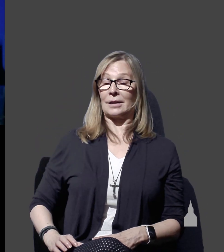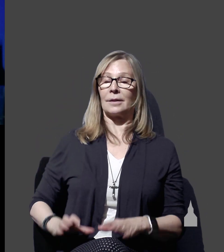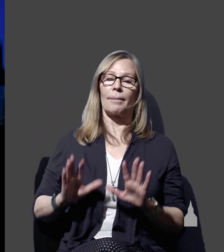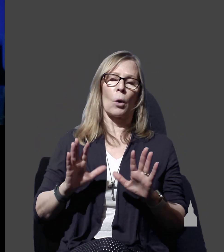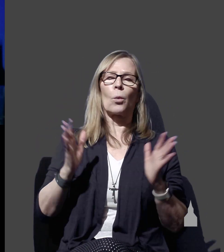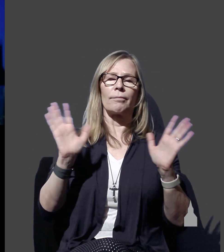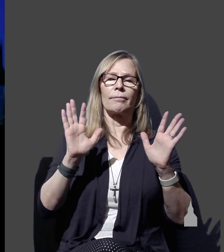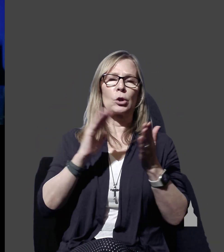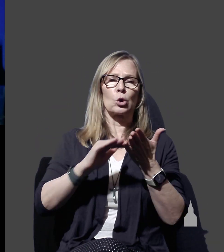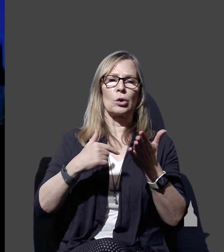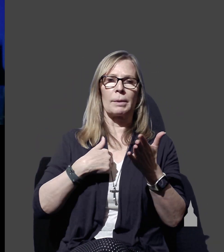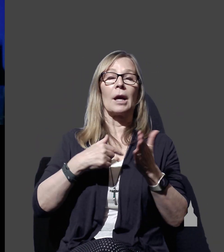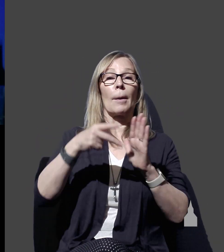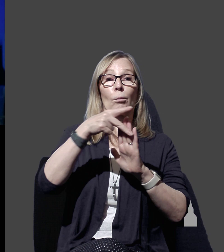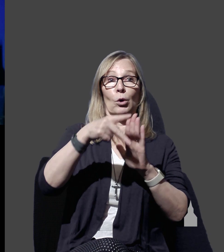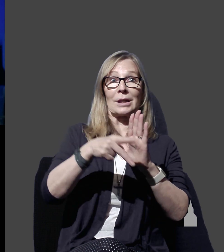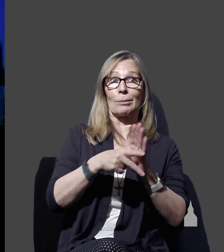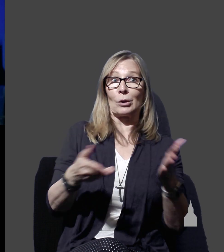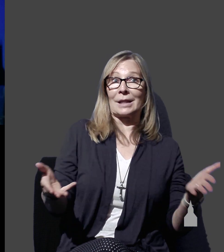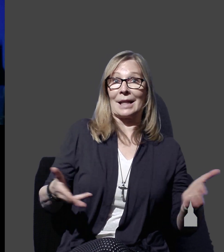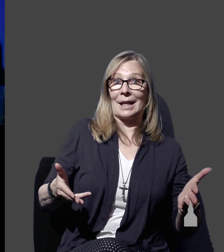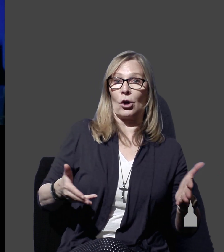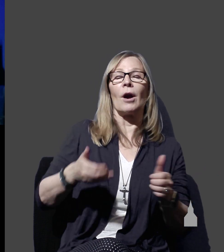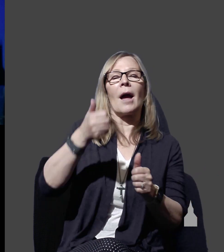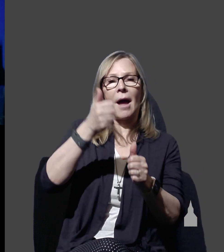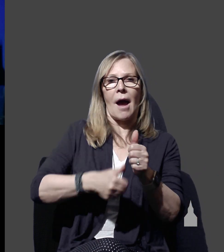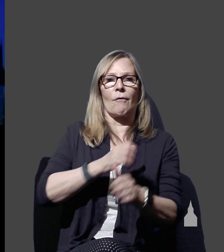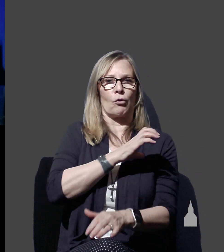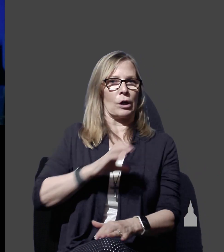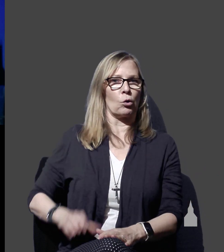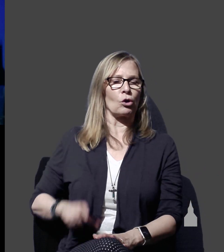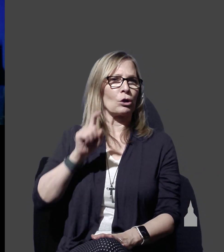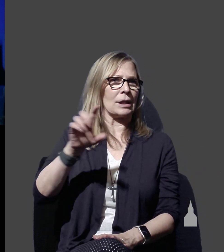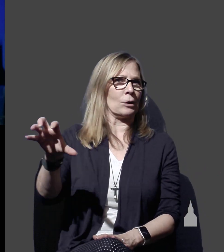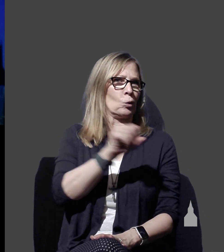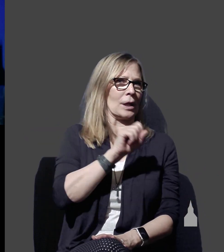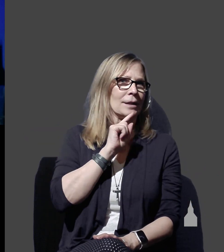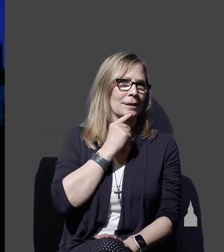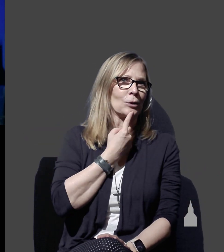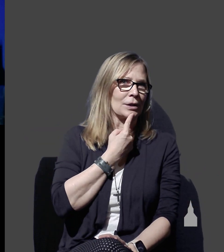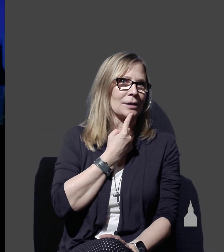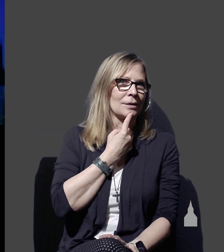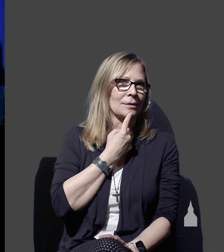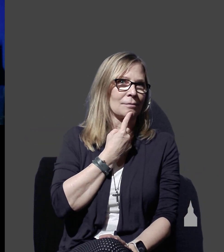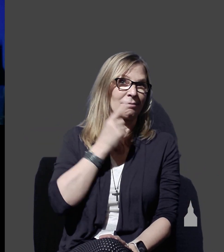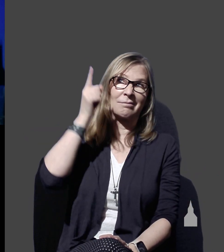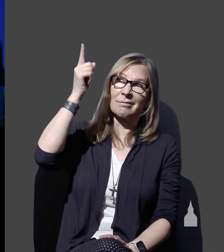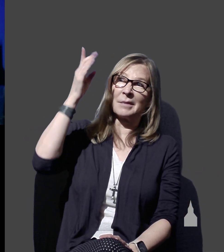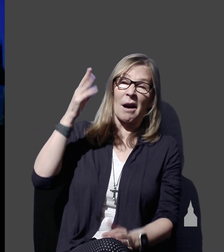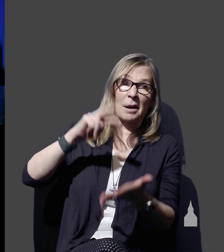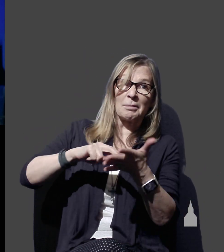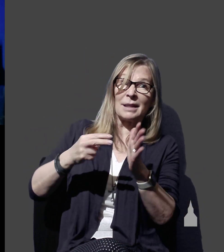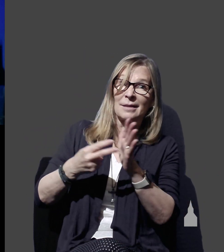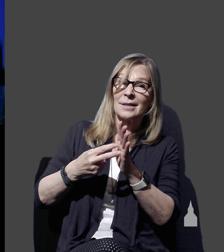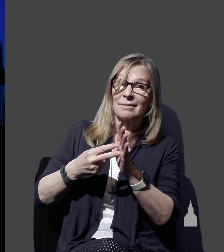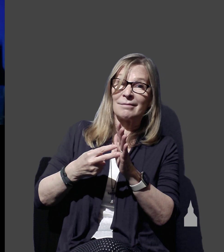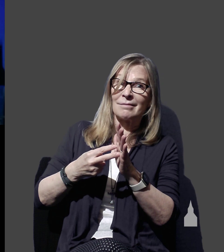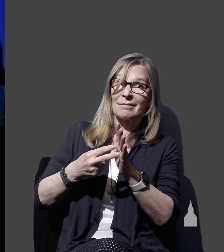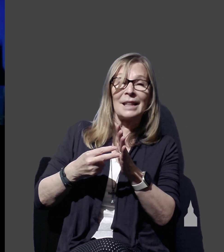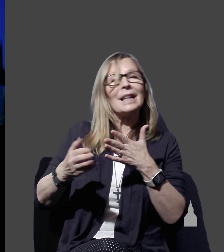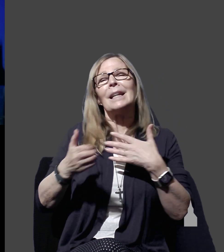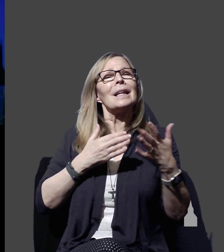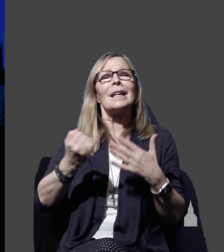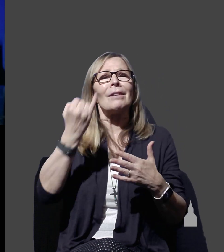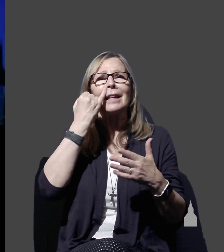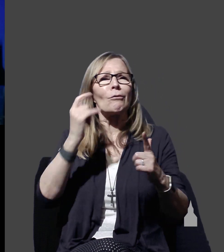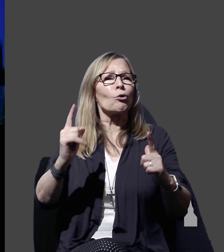There are principles here that I think every Christian should take seriously, because God means what he says. Even if you're retired,